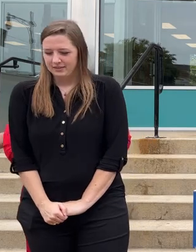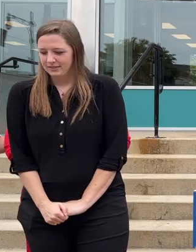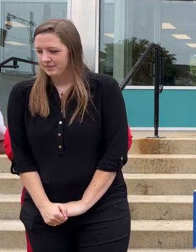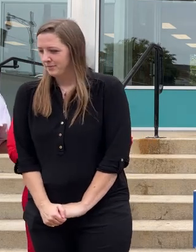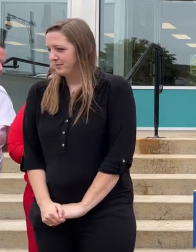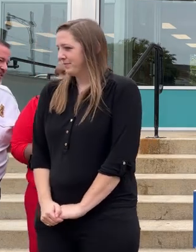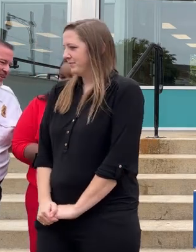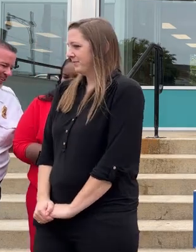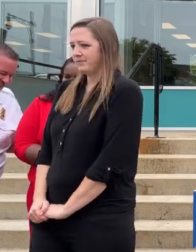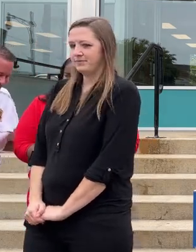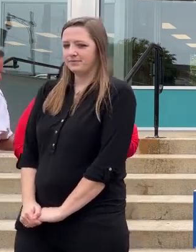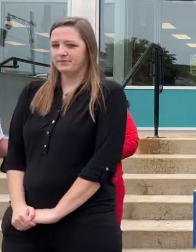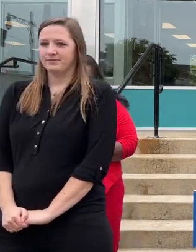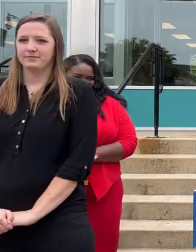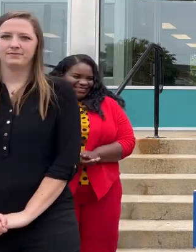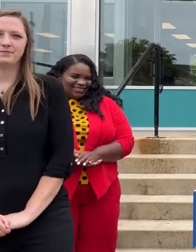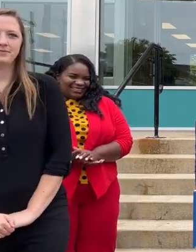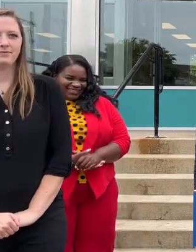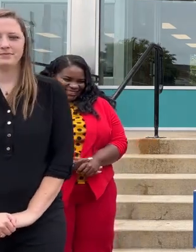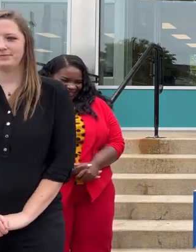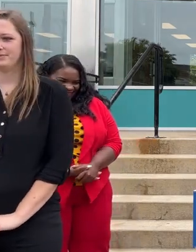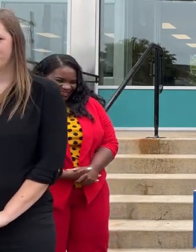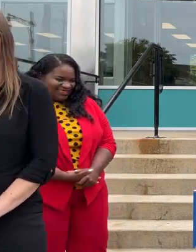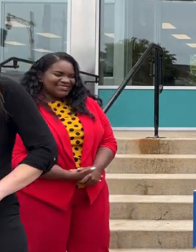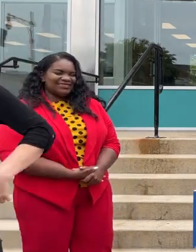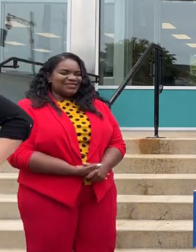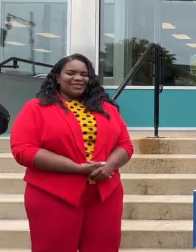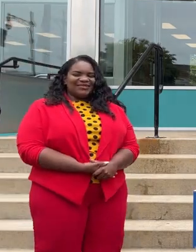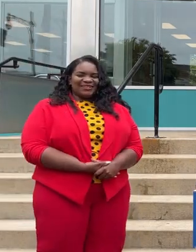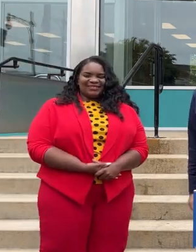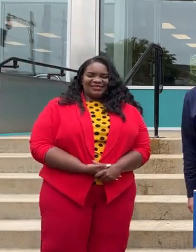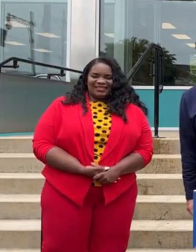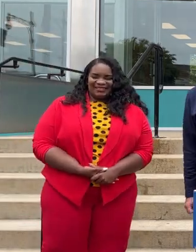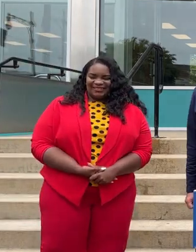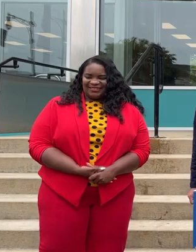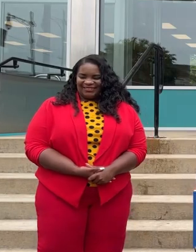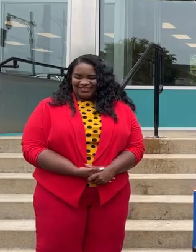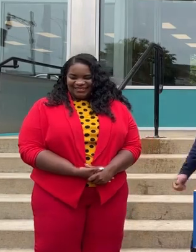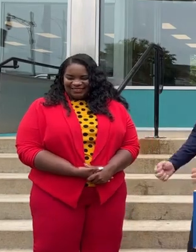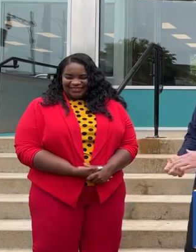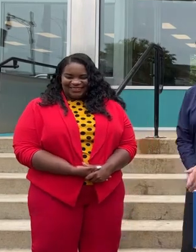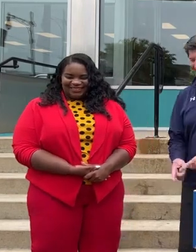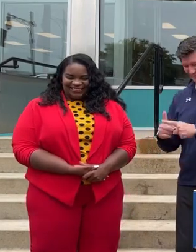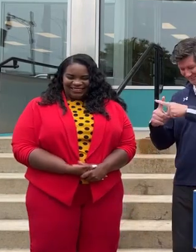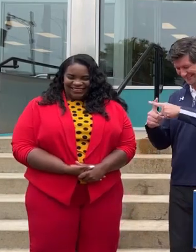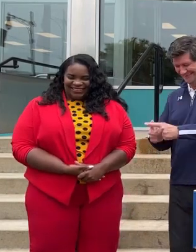Good job. Yeah.